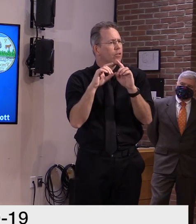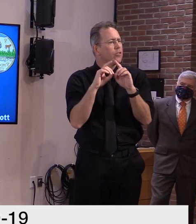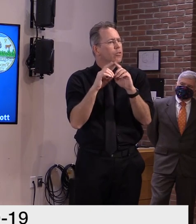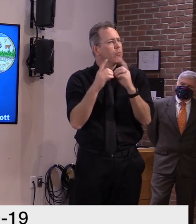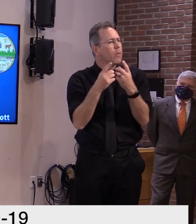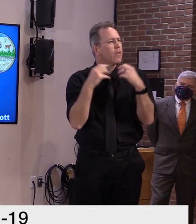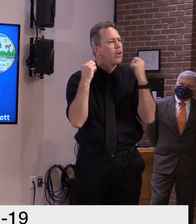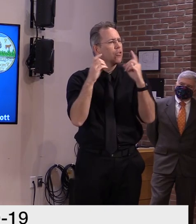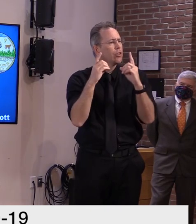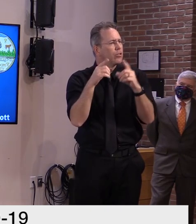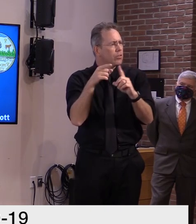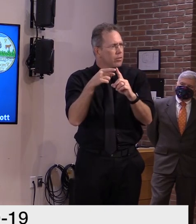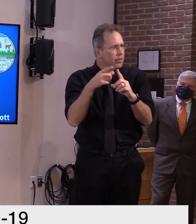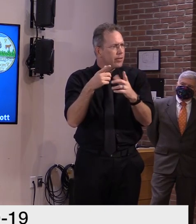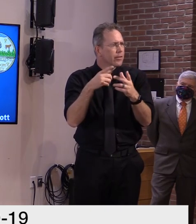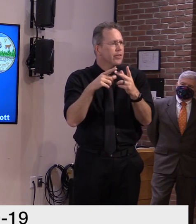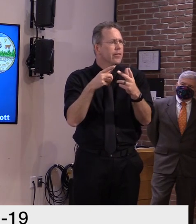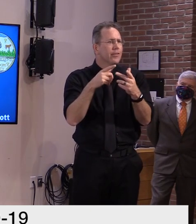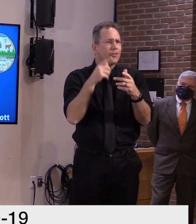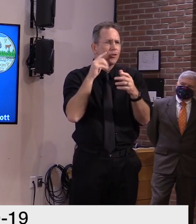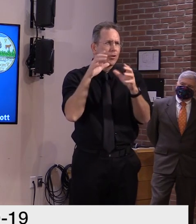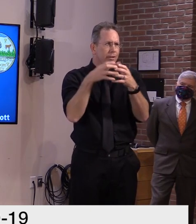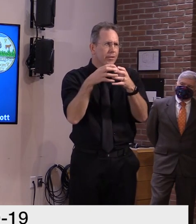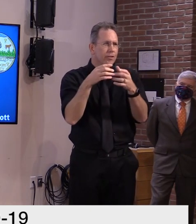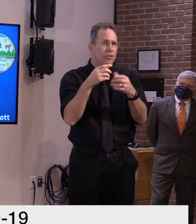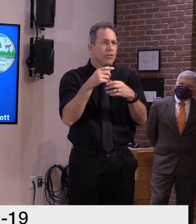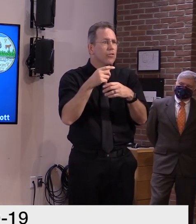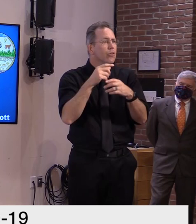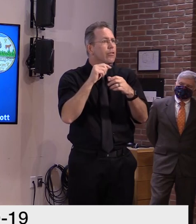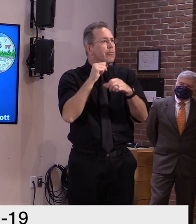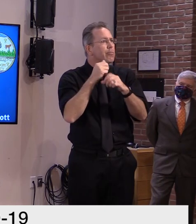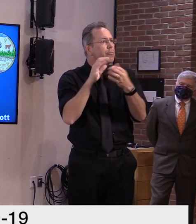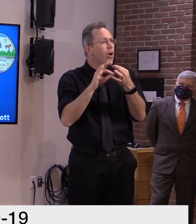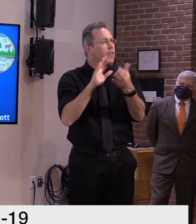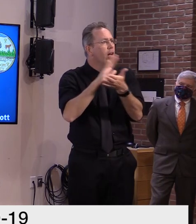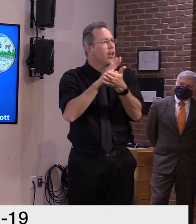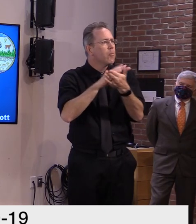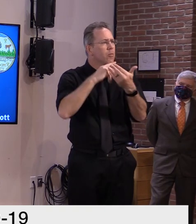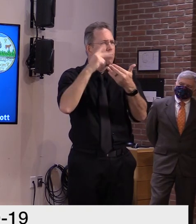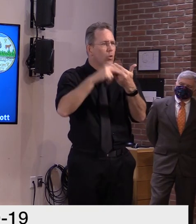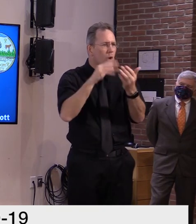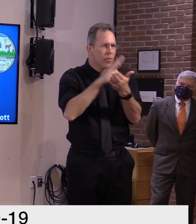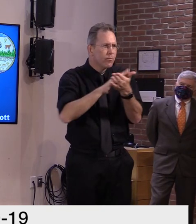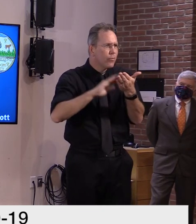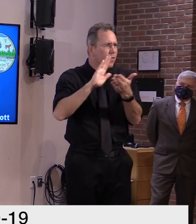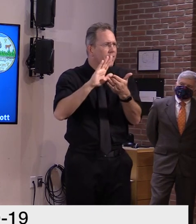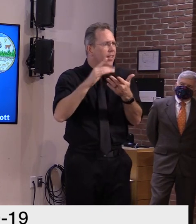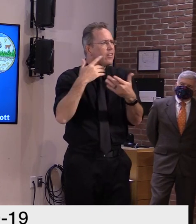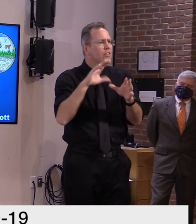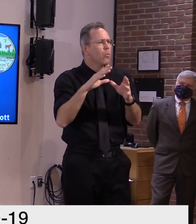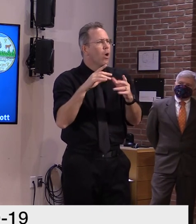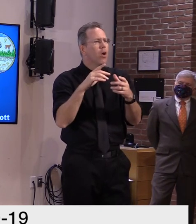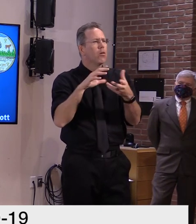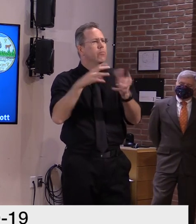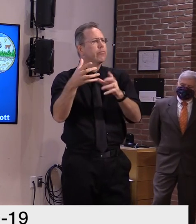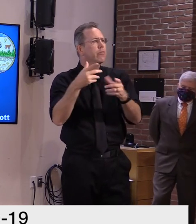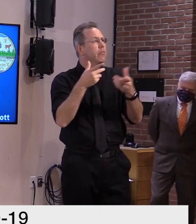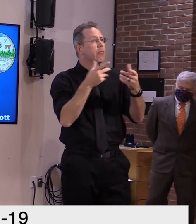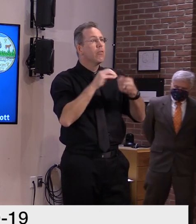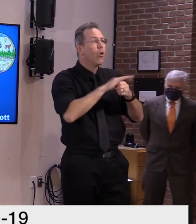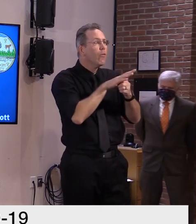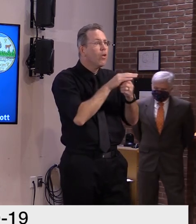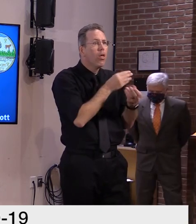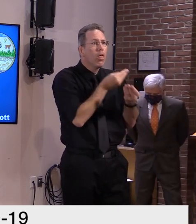Restart document are discouraged from allowing any visitors into their school buildings. So the recreational sports